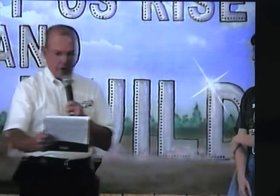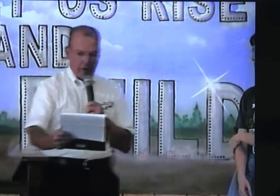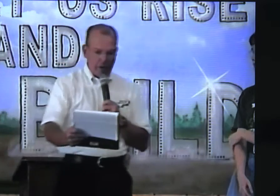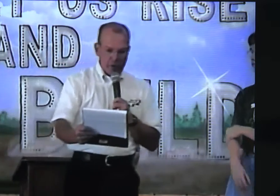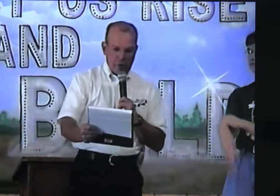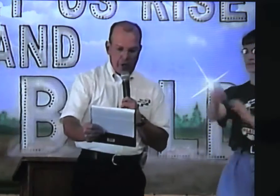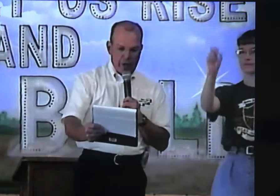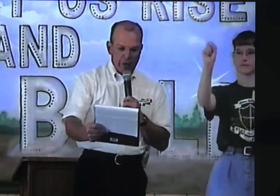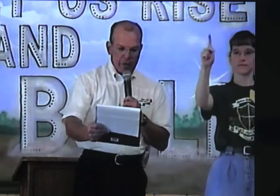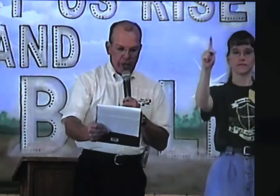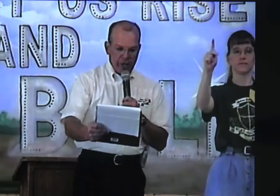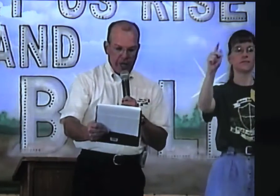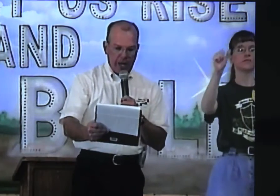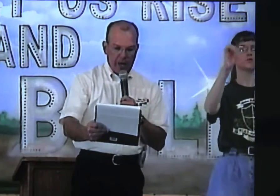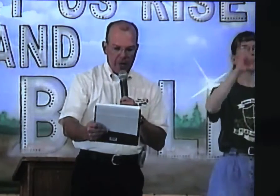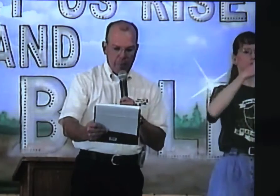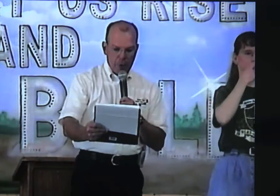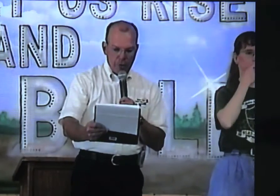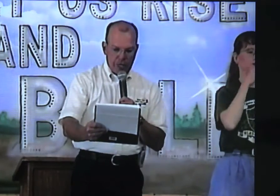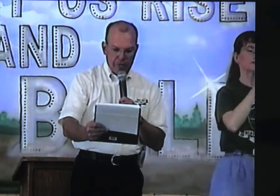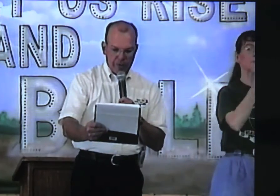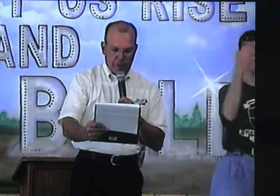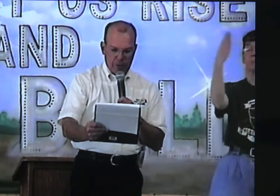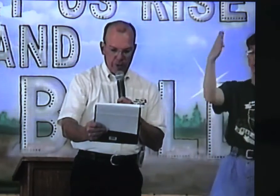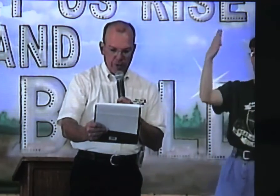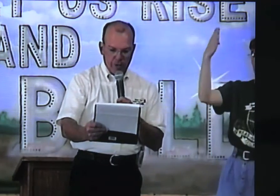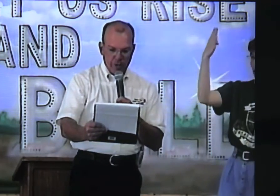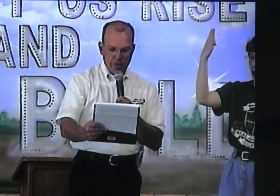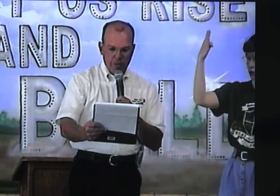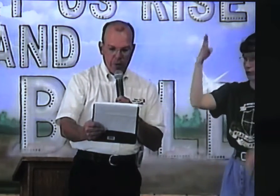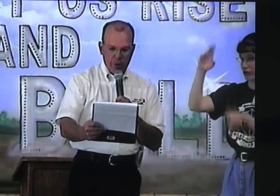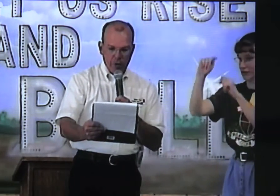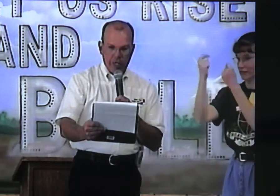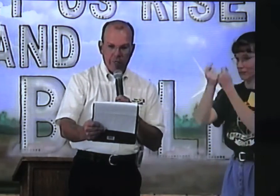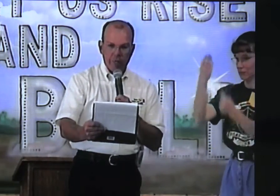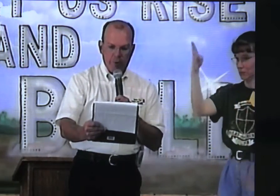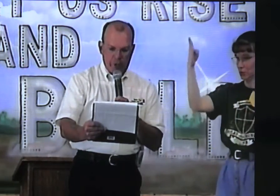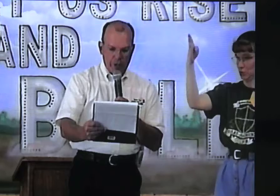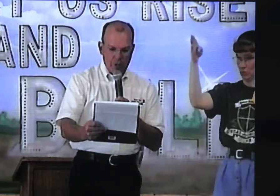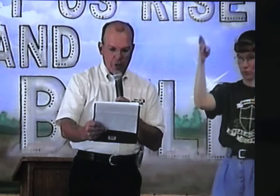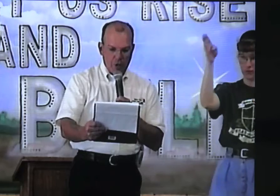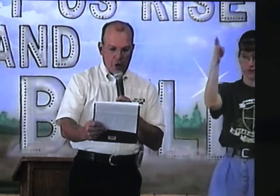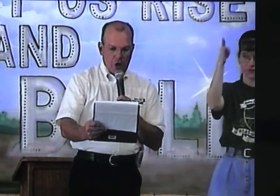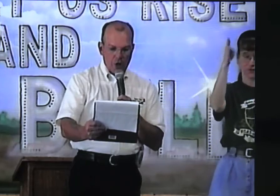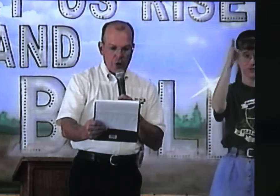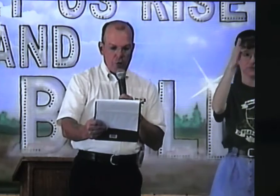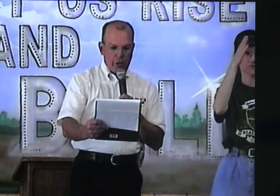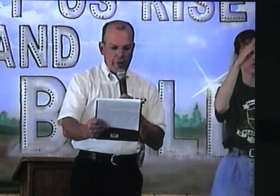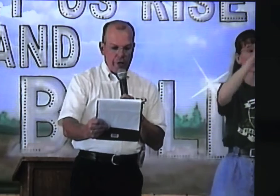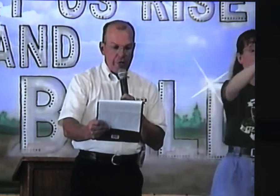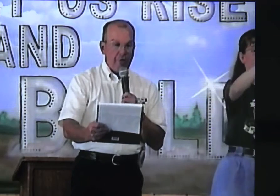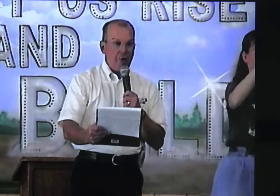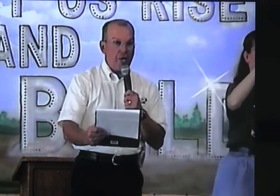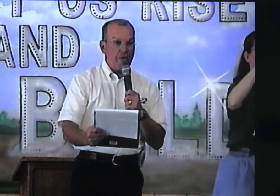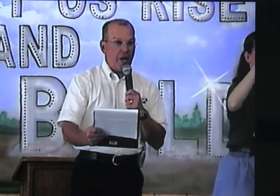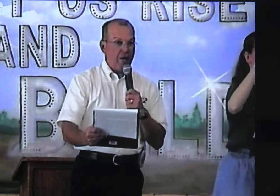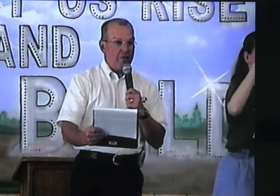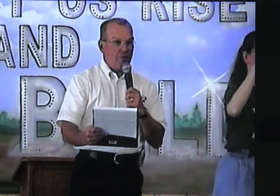Okay, so that was the red team. Now, the blue team's points. Blue team's points are 230,000.